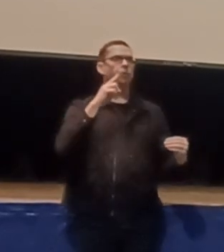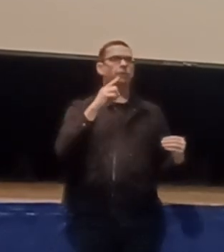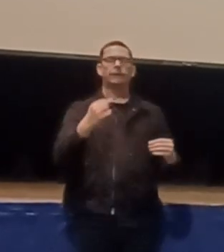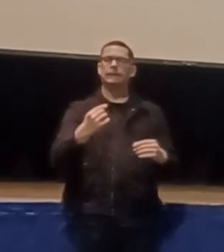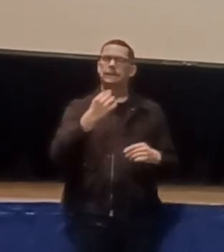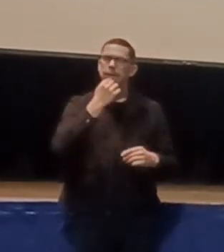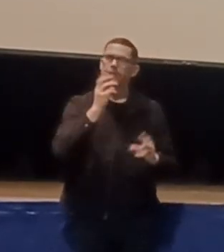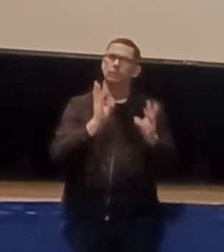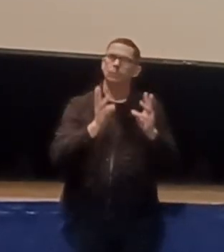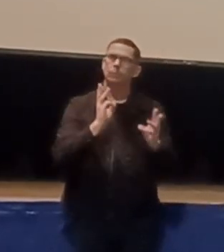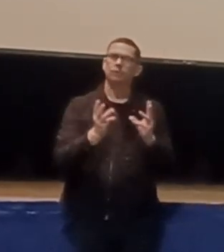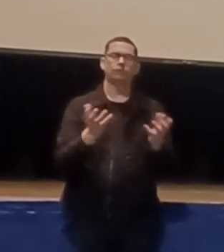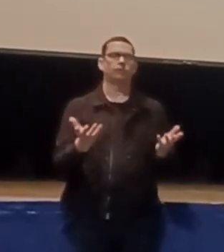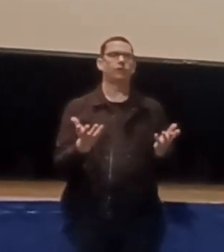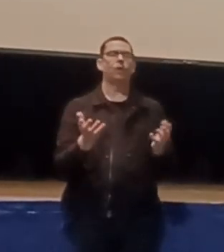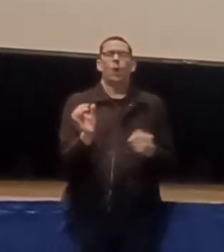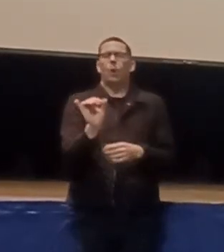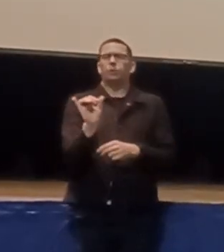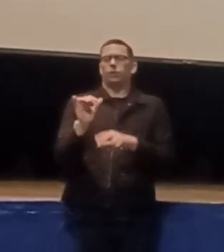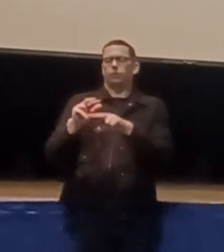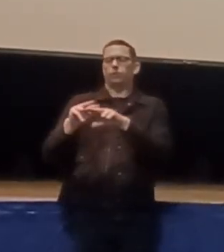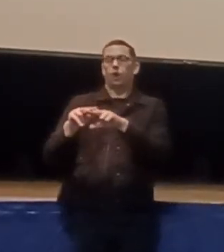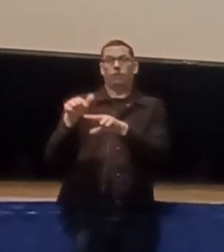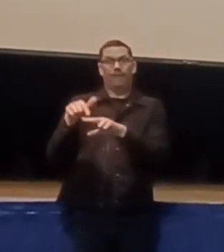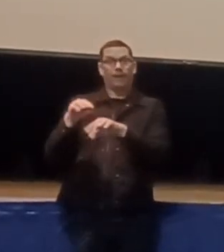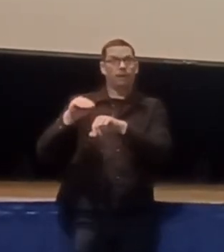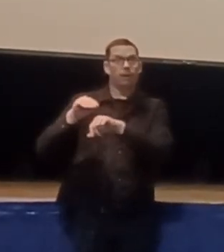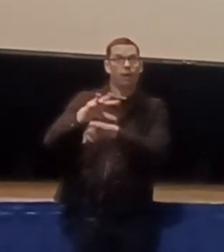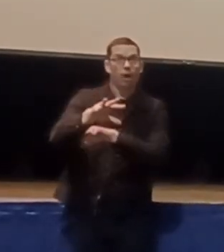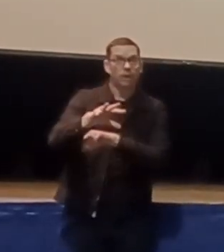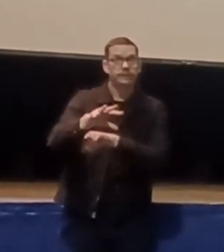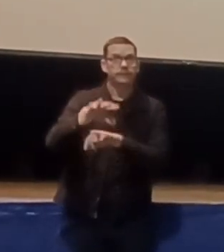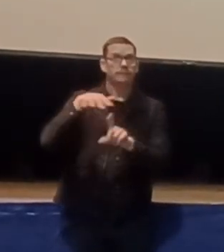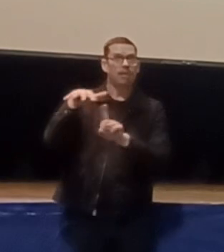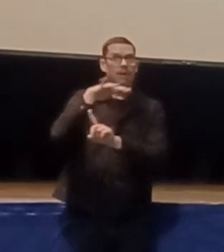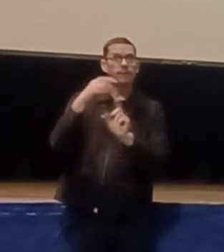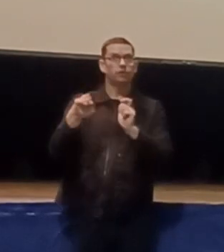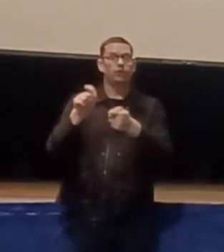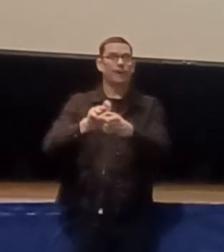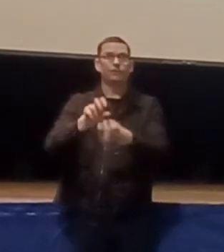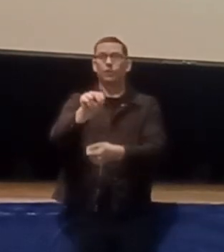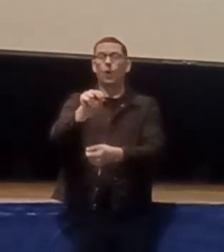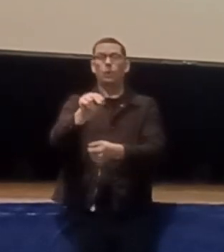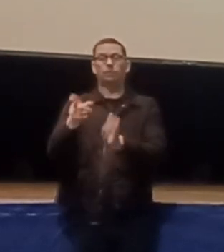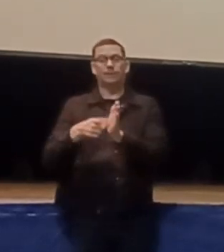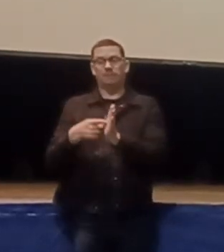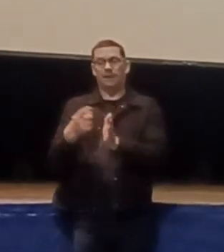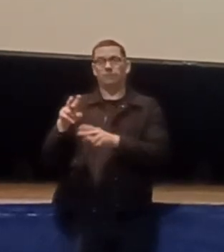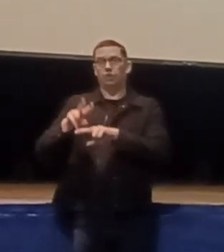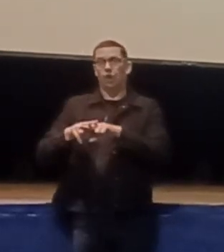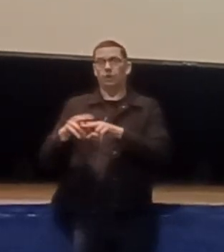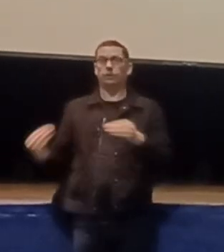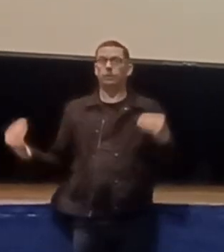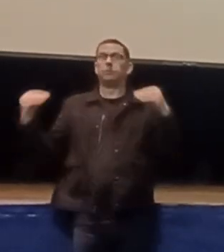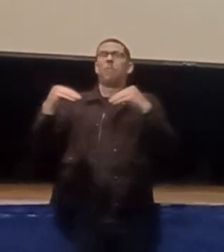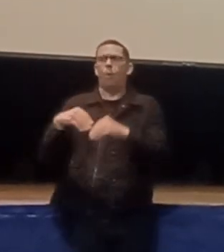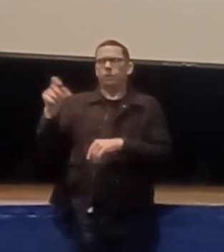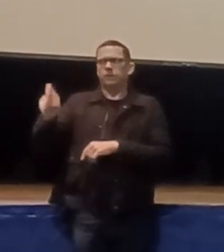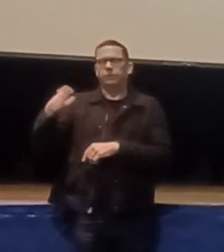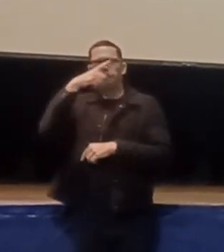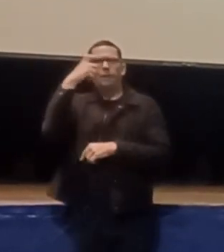And contrary, salt does not cause climate change. Salt becomes actually, in some cases, more necessary because of the climate crisis.